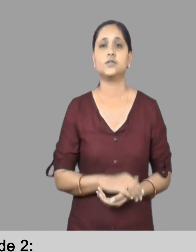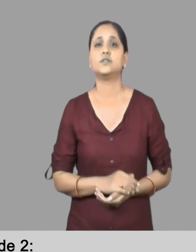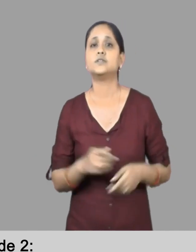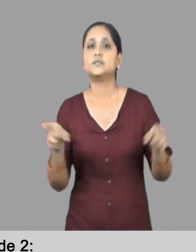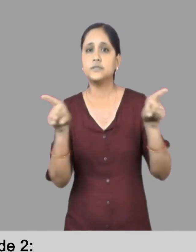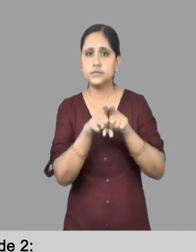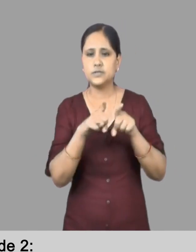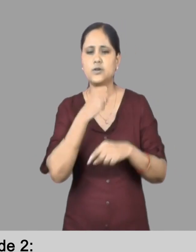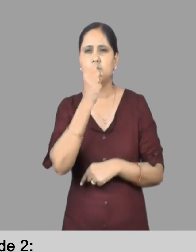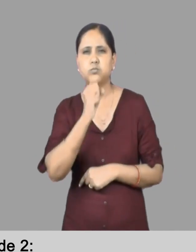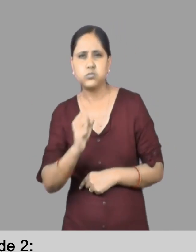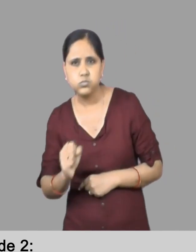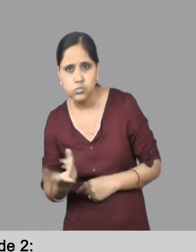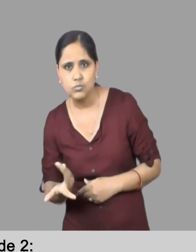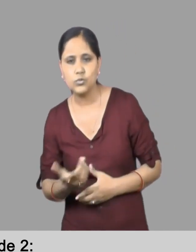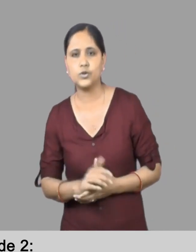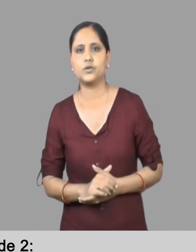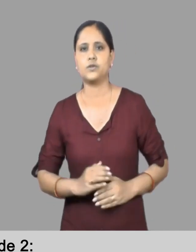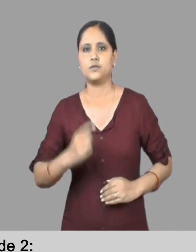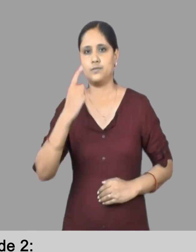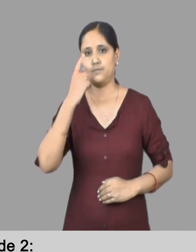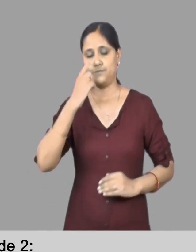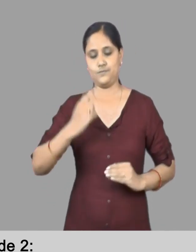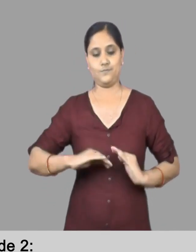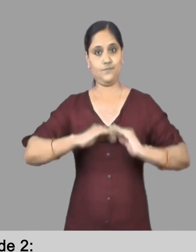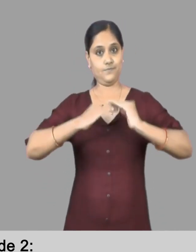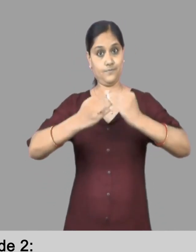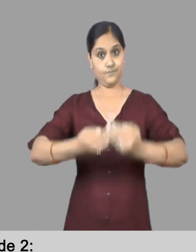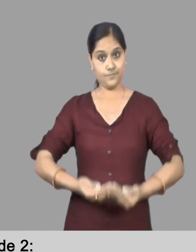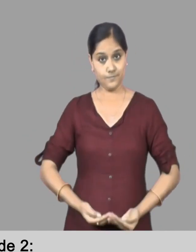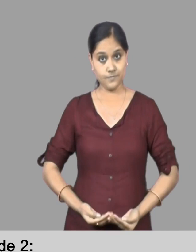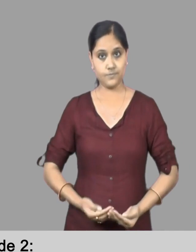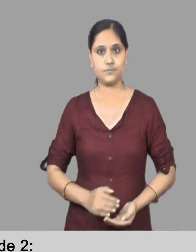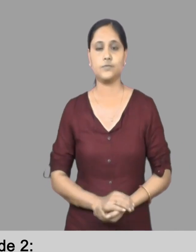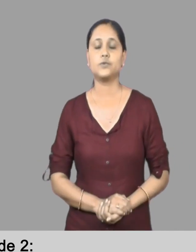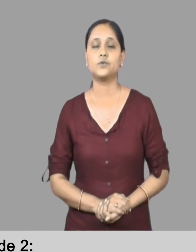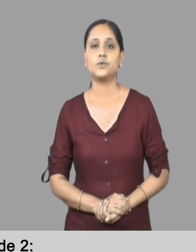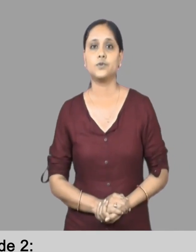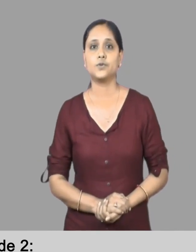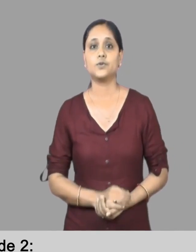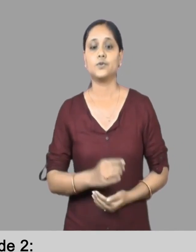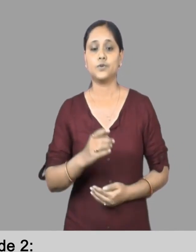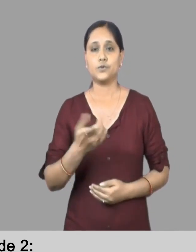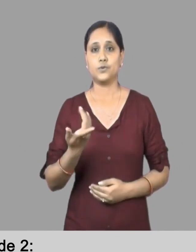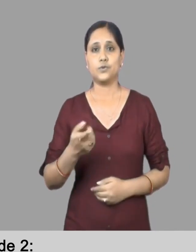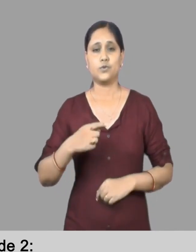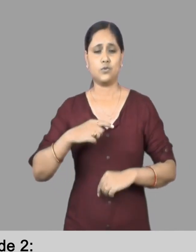person, pregnant women and employees with medical conditions to take extra